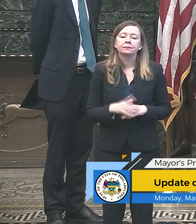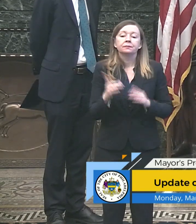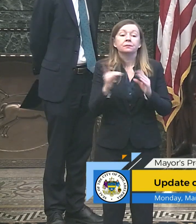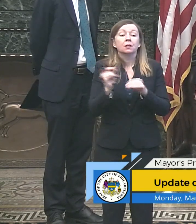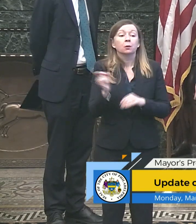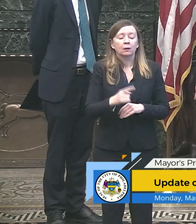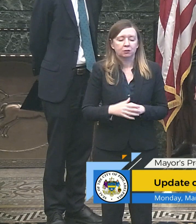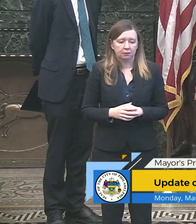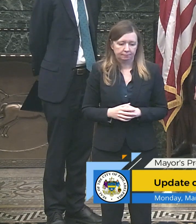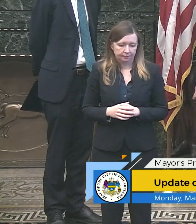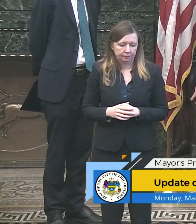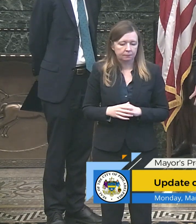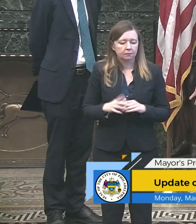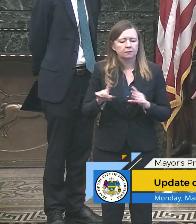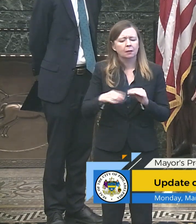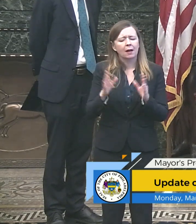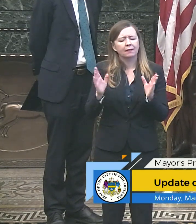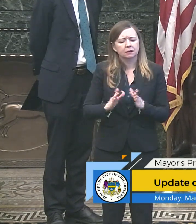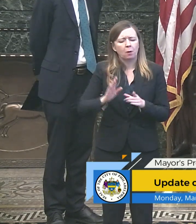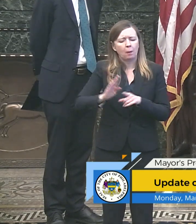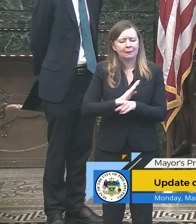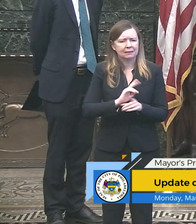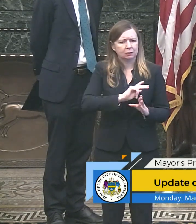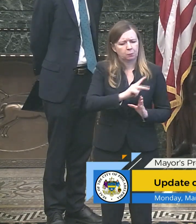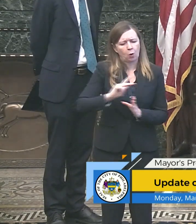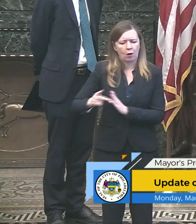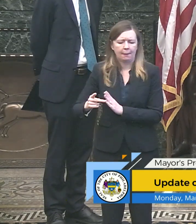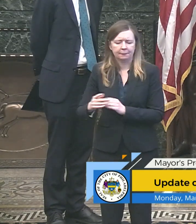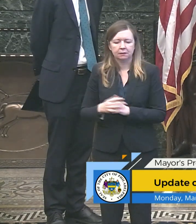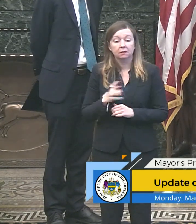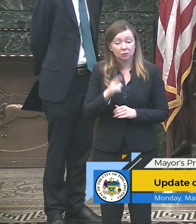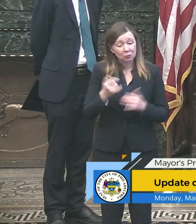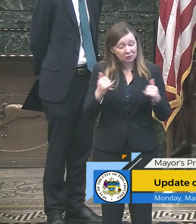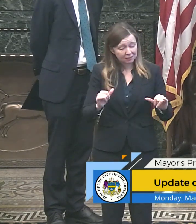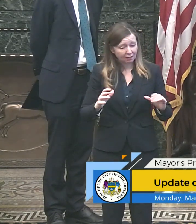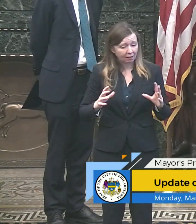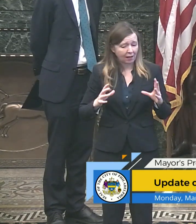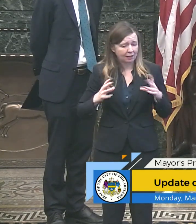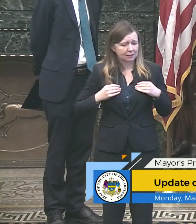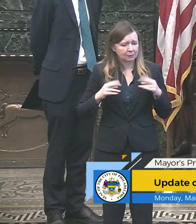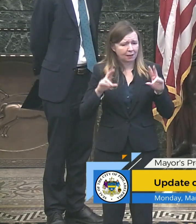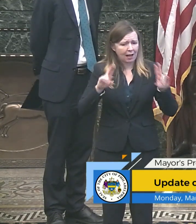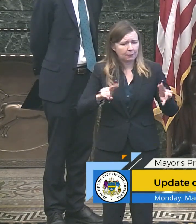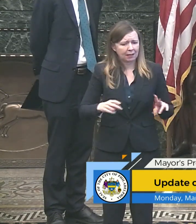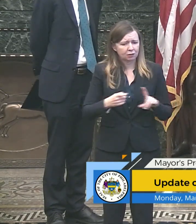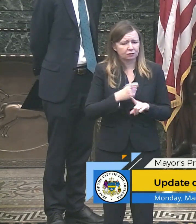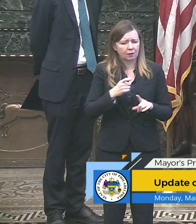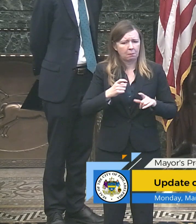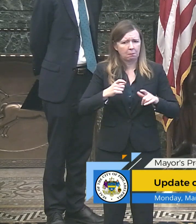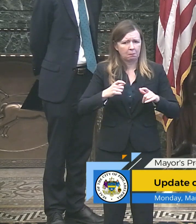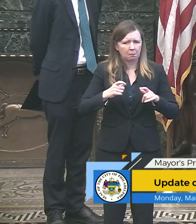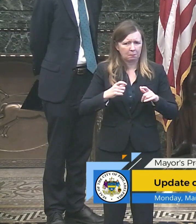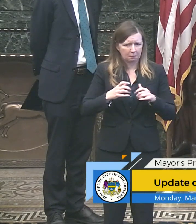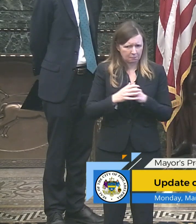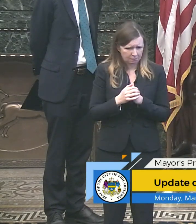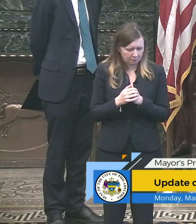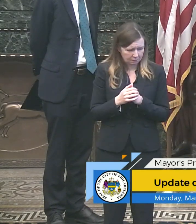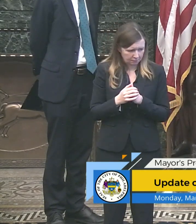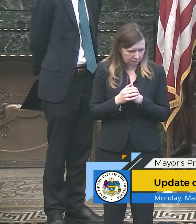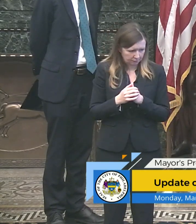question about the small business program. So why are you still taking applications for the $5,000